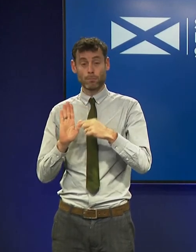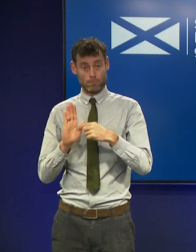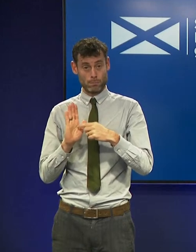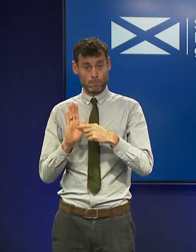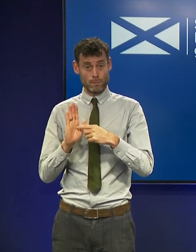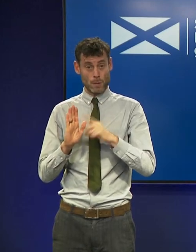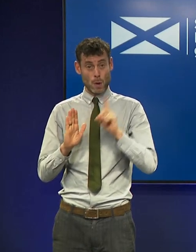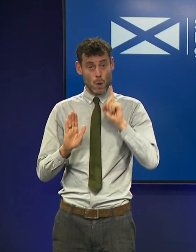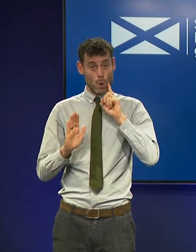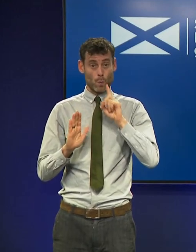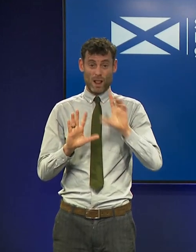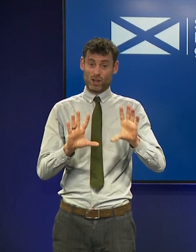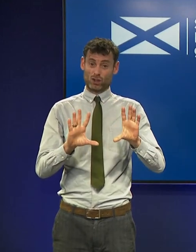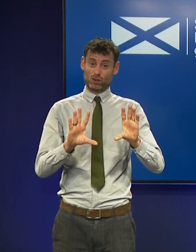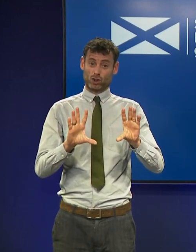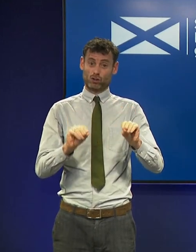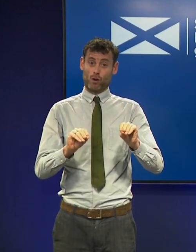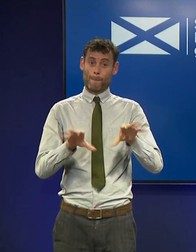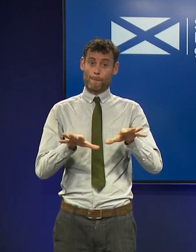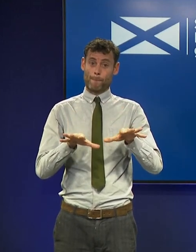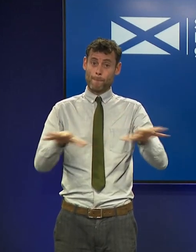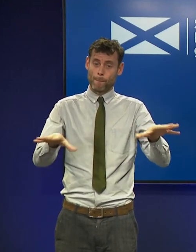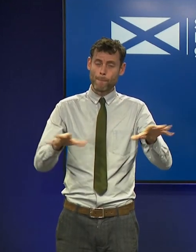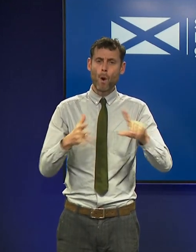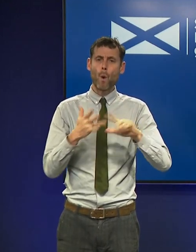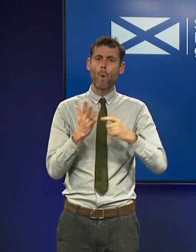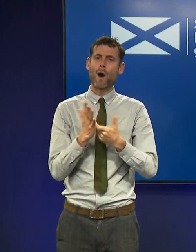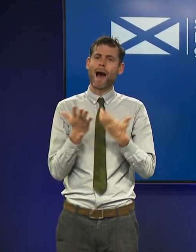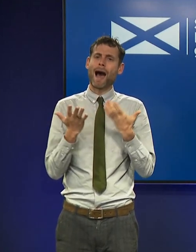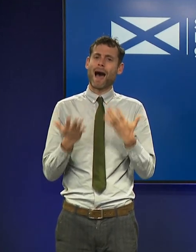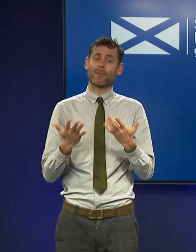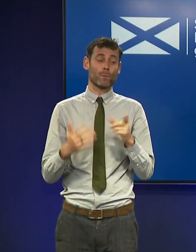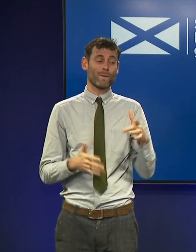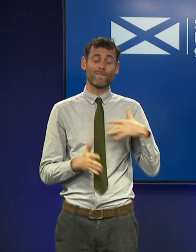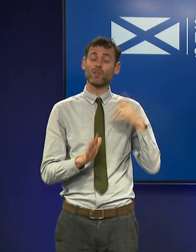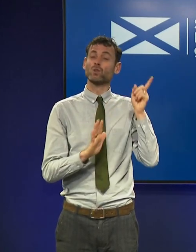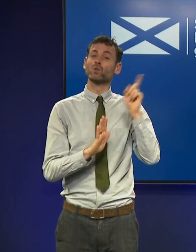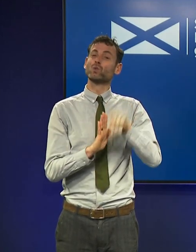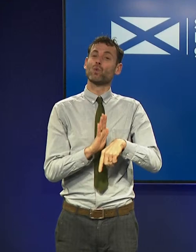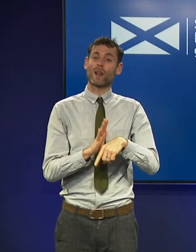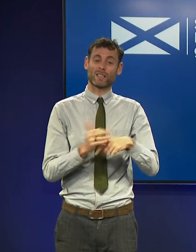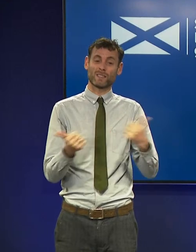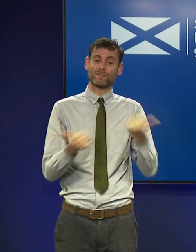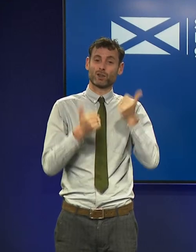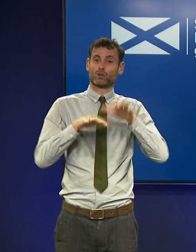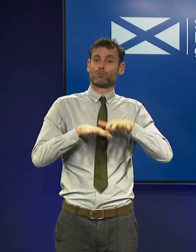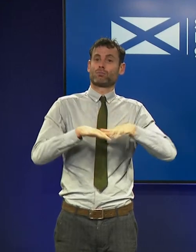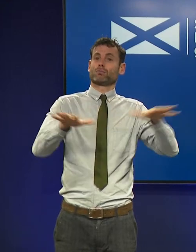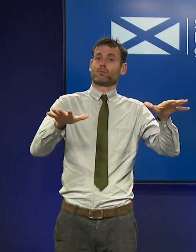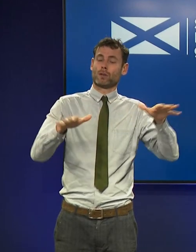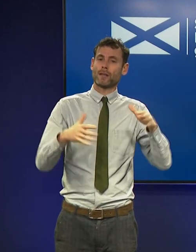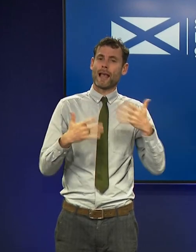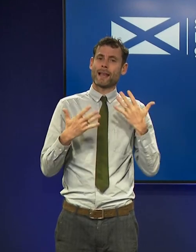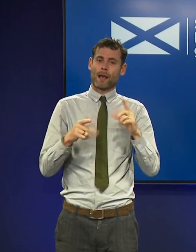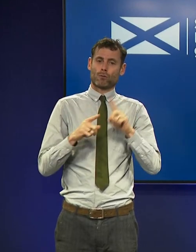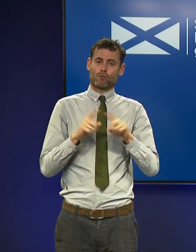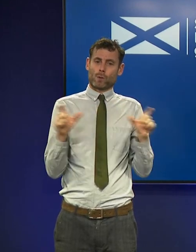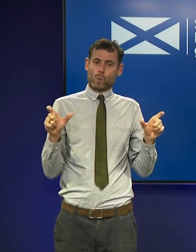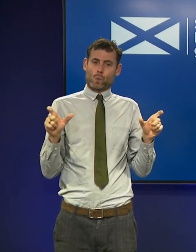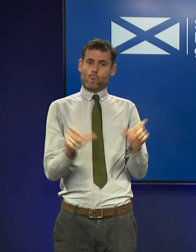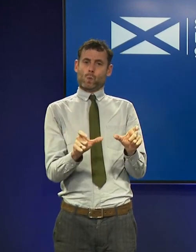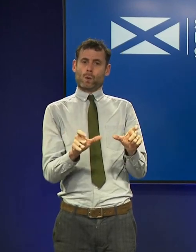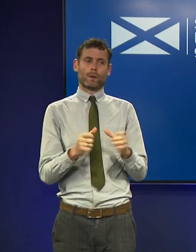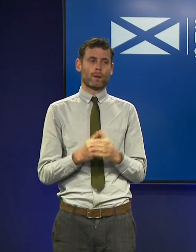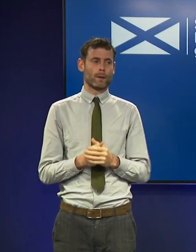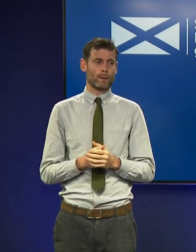it, sort of, you trying to contain it now? Is it just too late? And sort of on that, if this strain expands, could vaccine